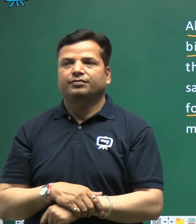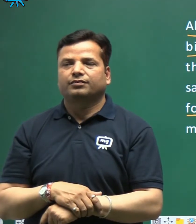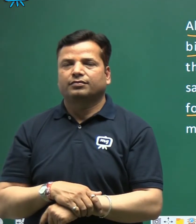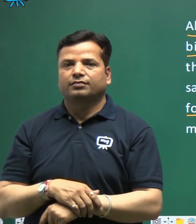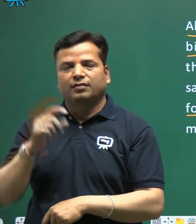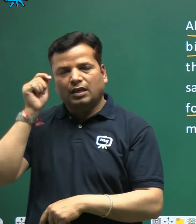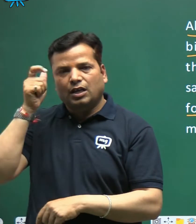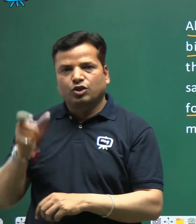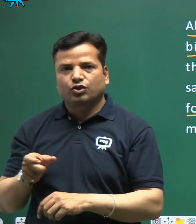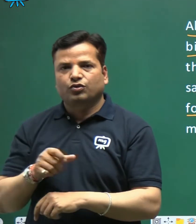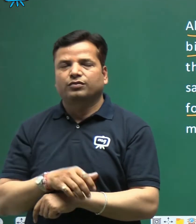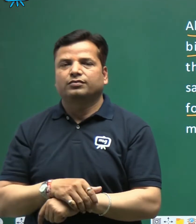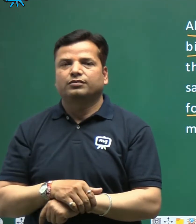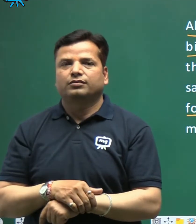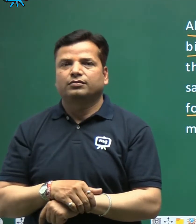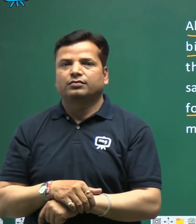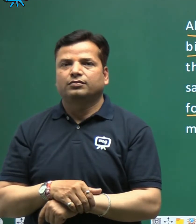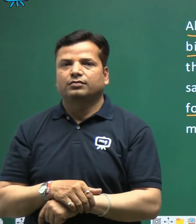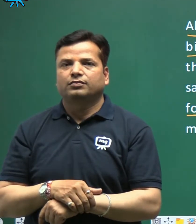stone,